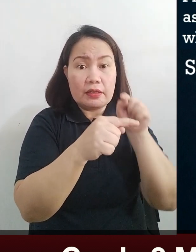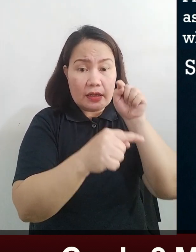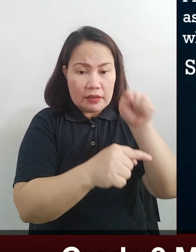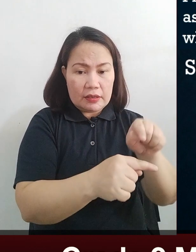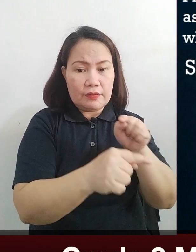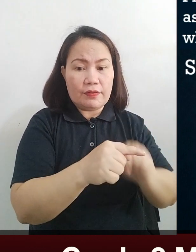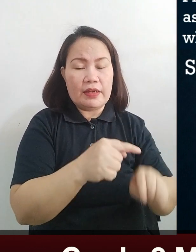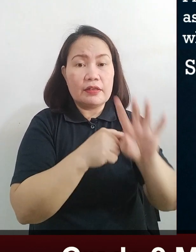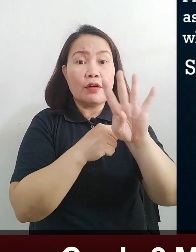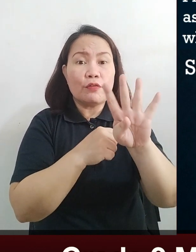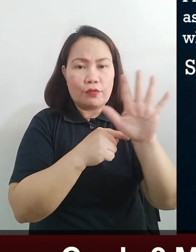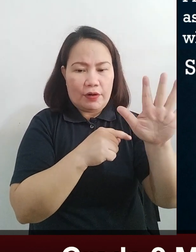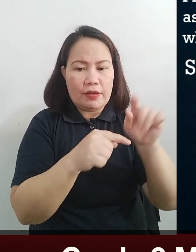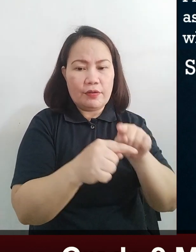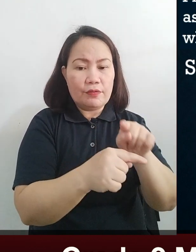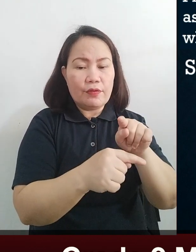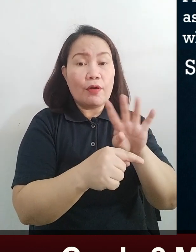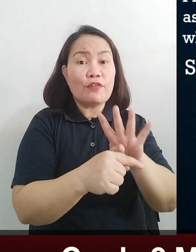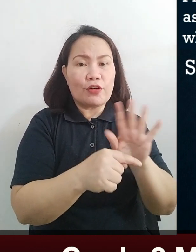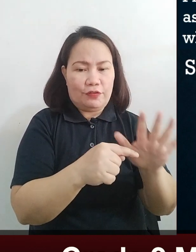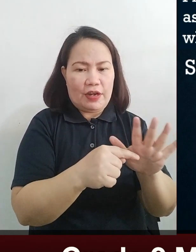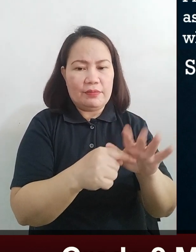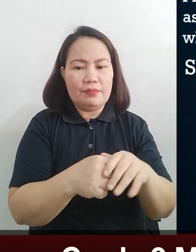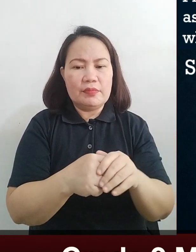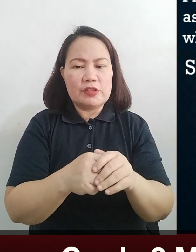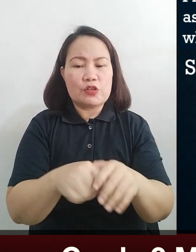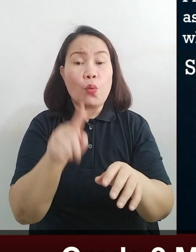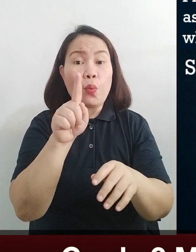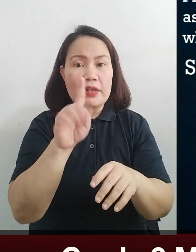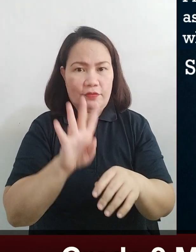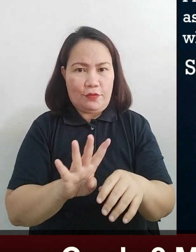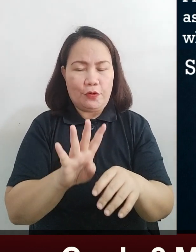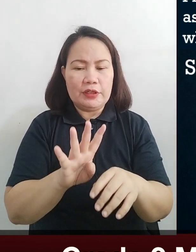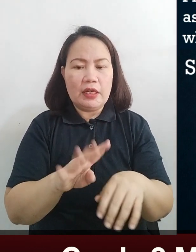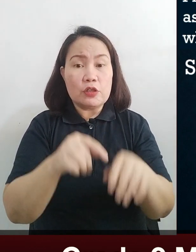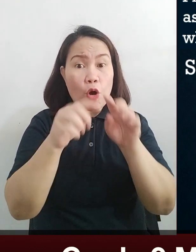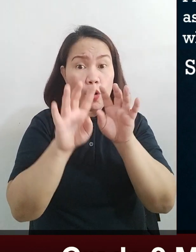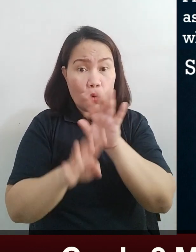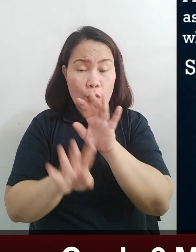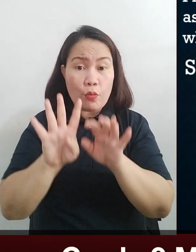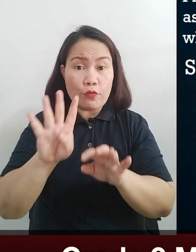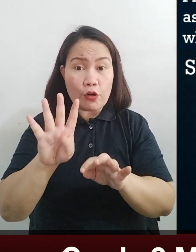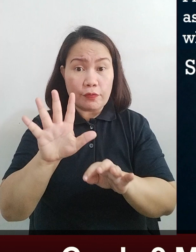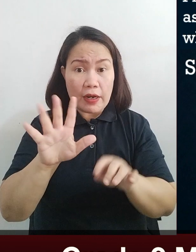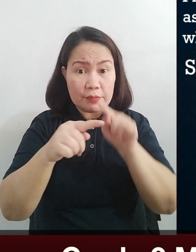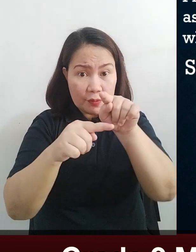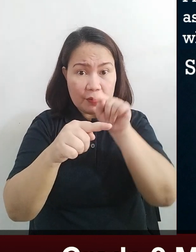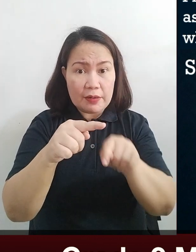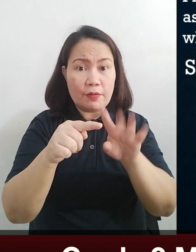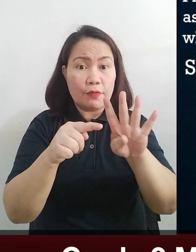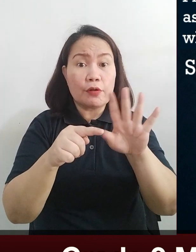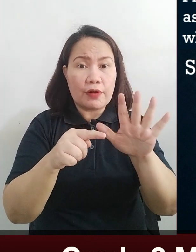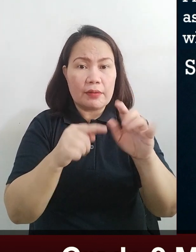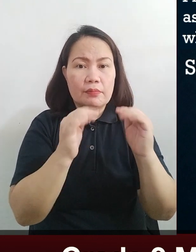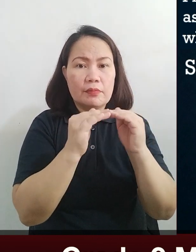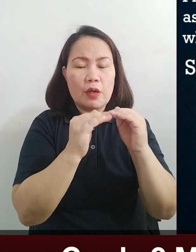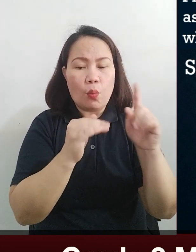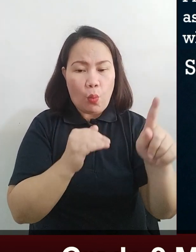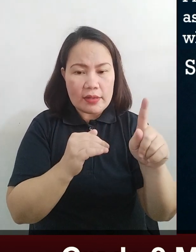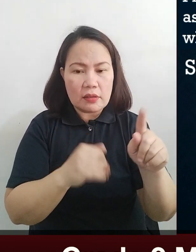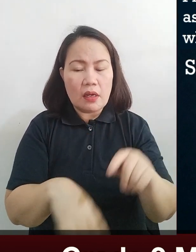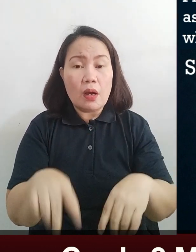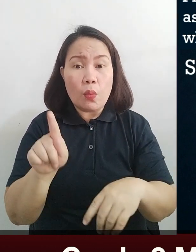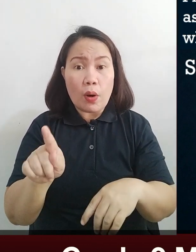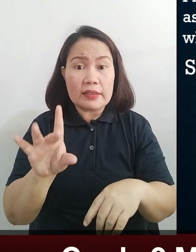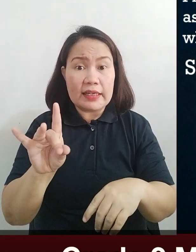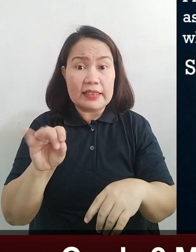and denominator by 45, K is equal to 1/4. And then, balikan natin to.